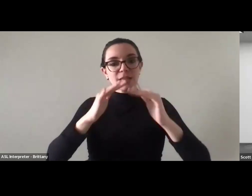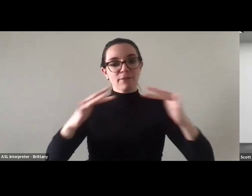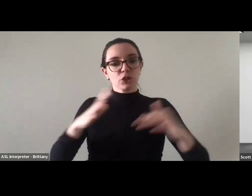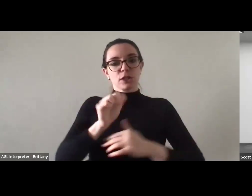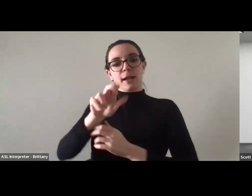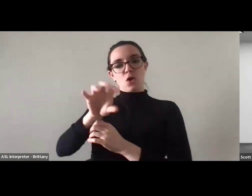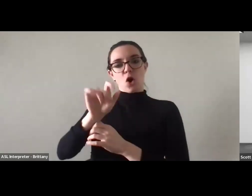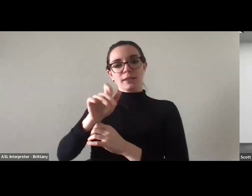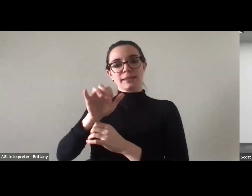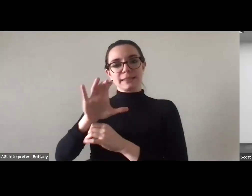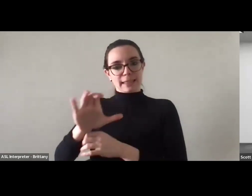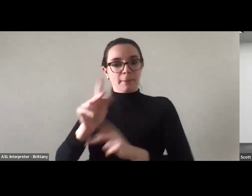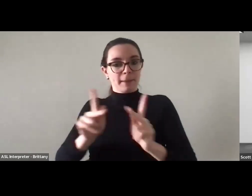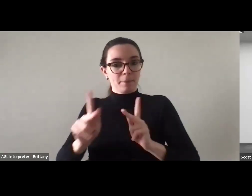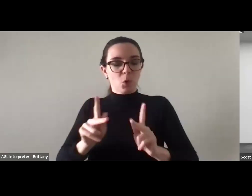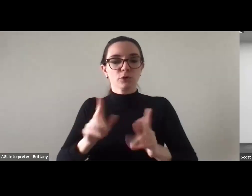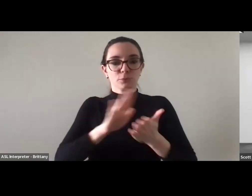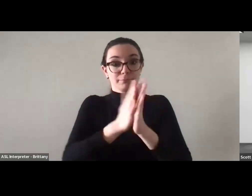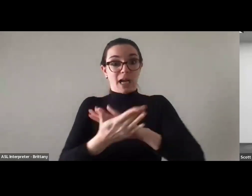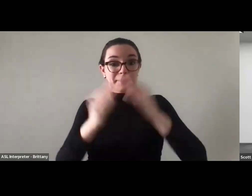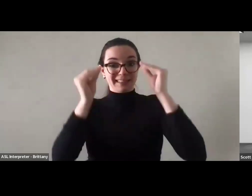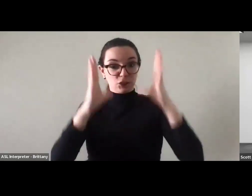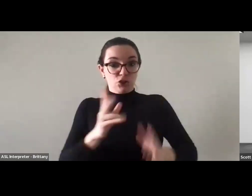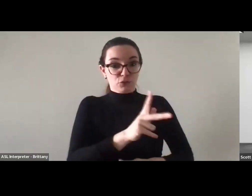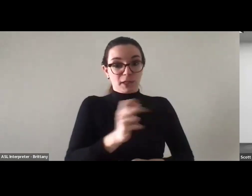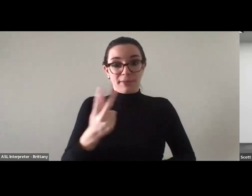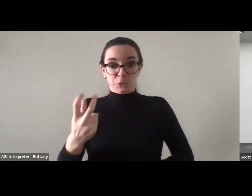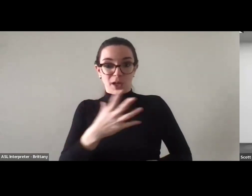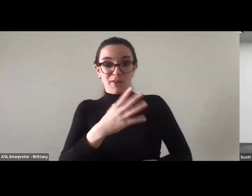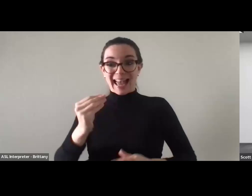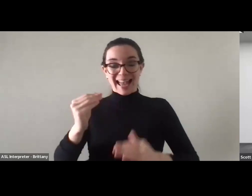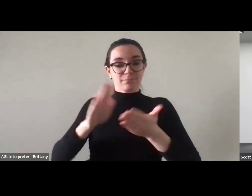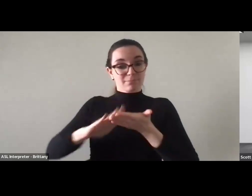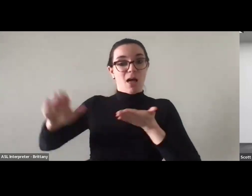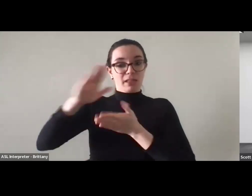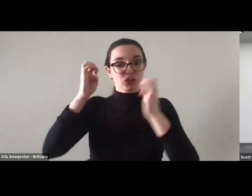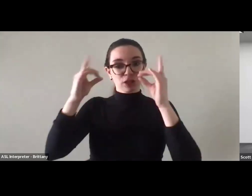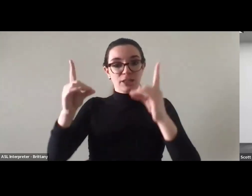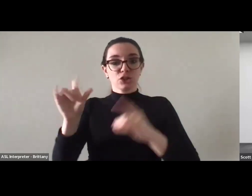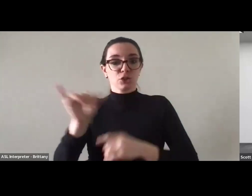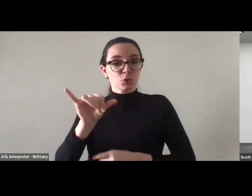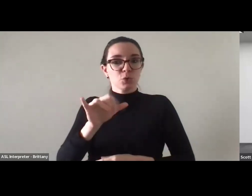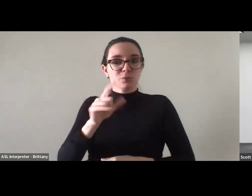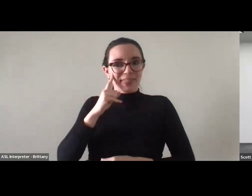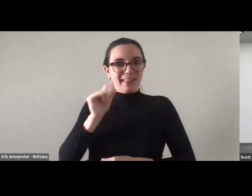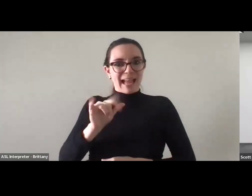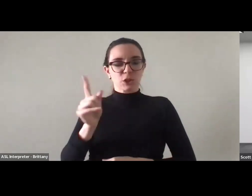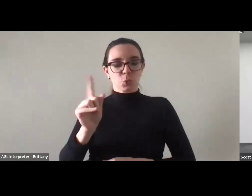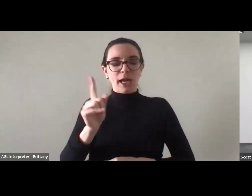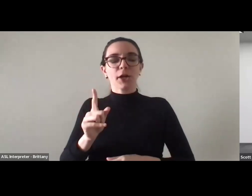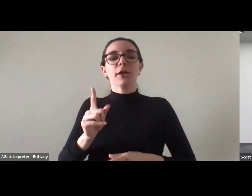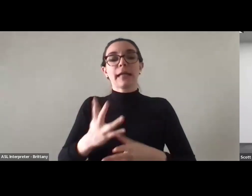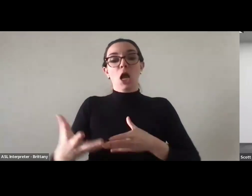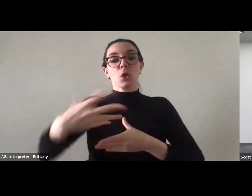teachers in the K-12 level and in higher education as well. And I think that's something where inclusive apprenticeships